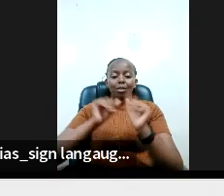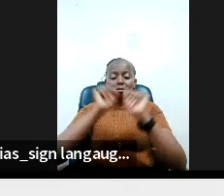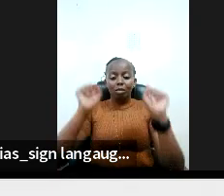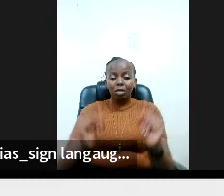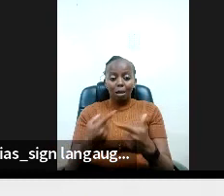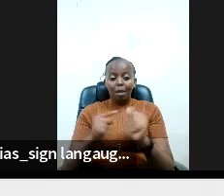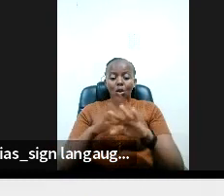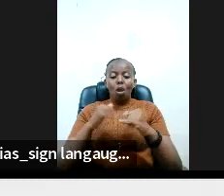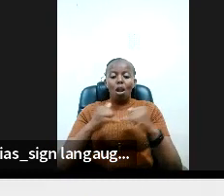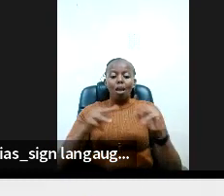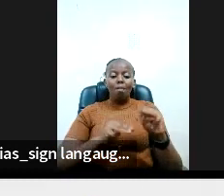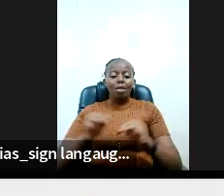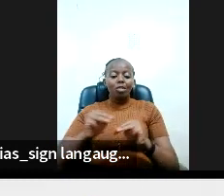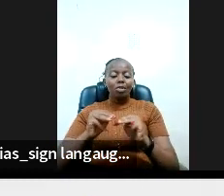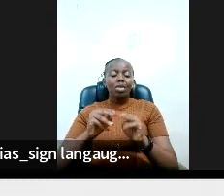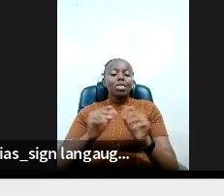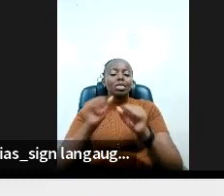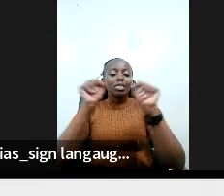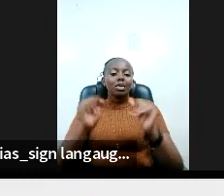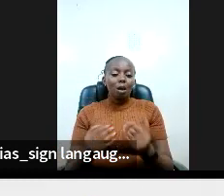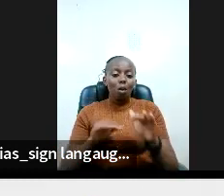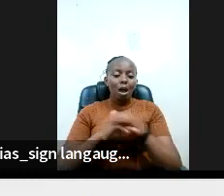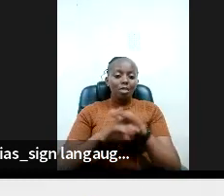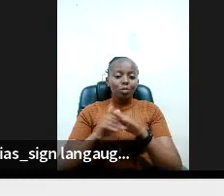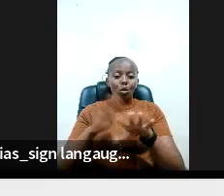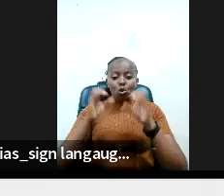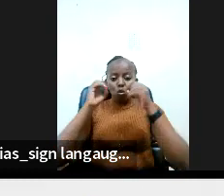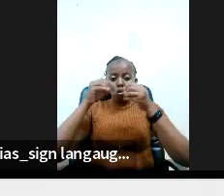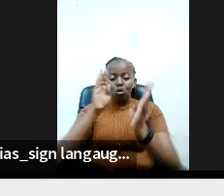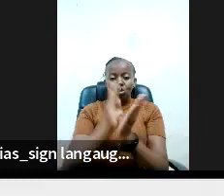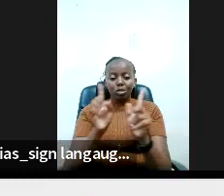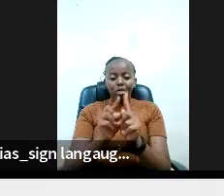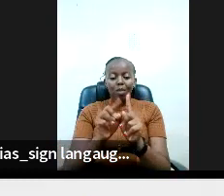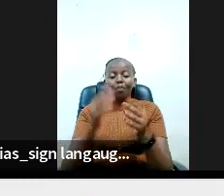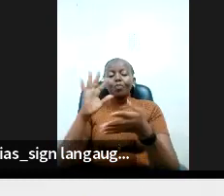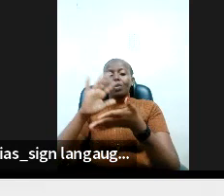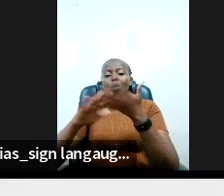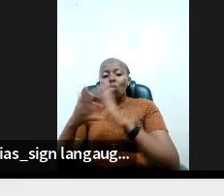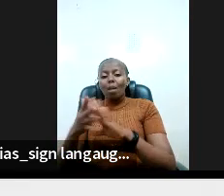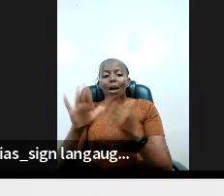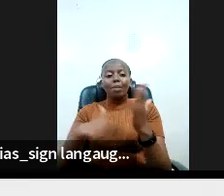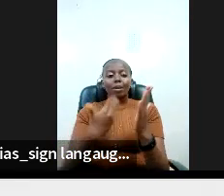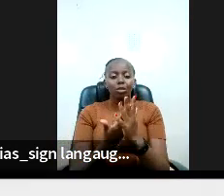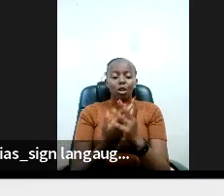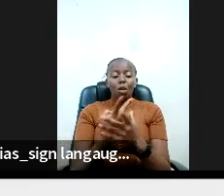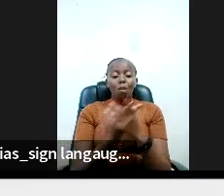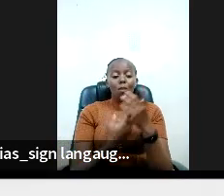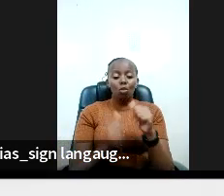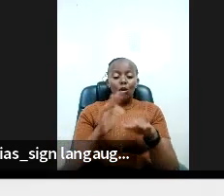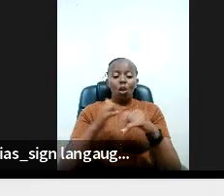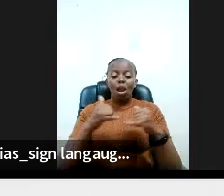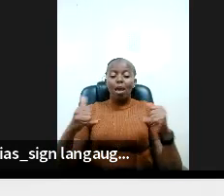learning management system is accessible on Google Store and web application. Both the online and